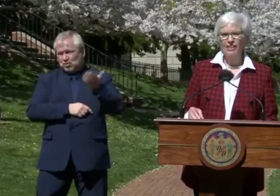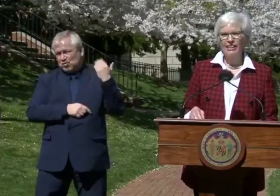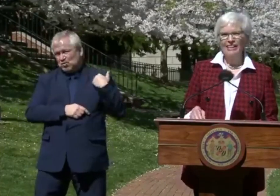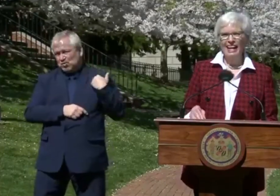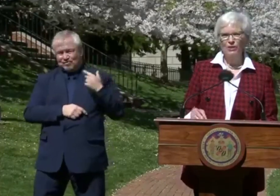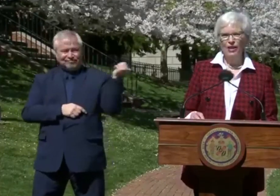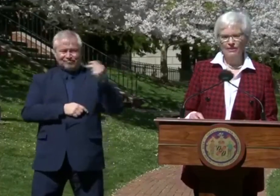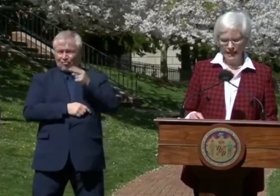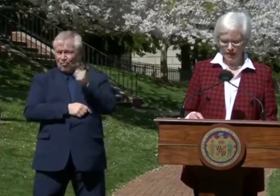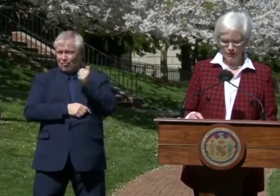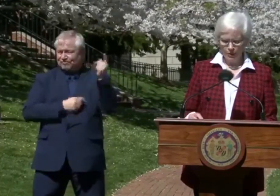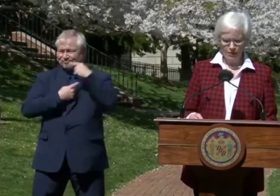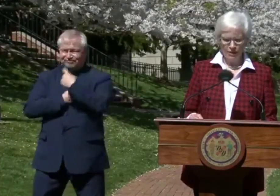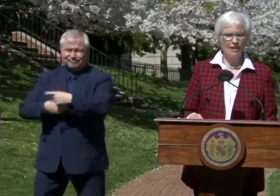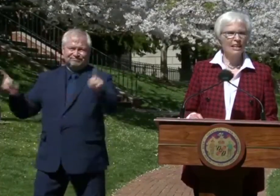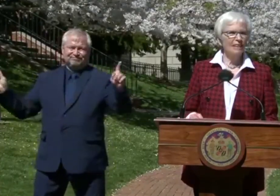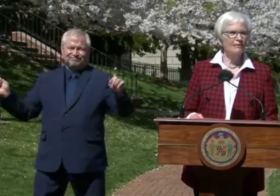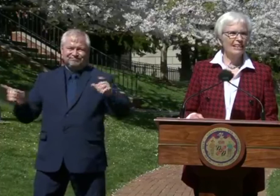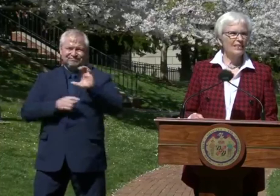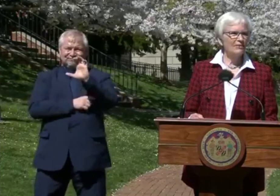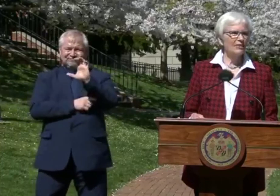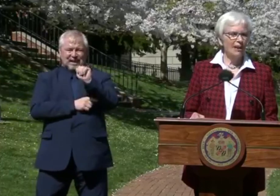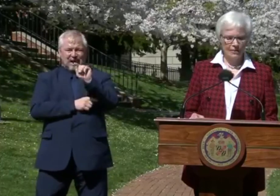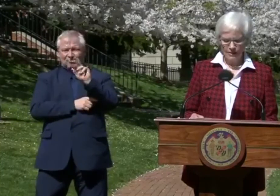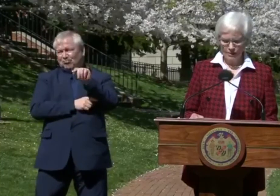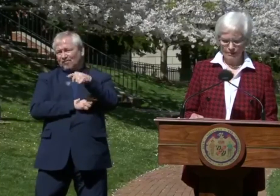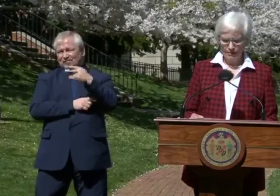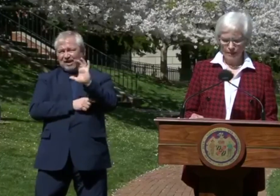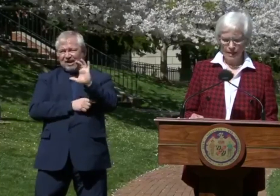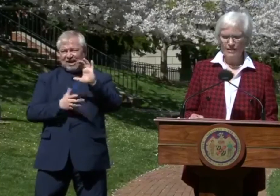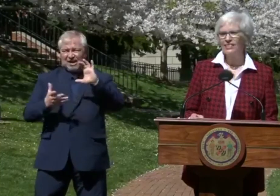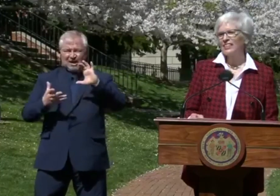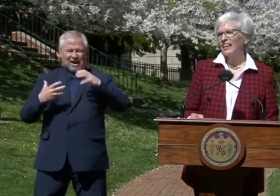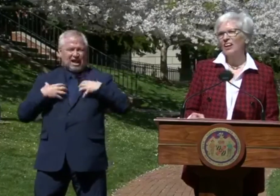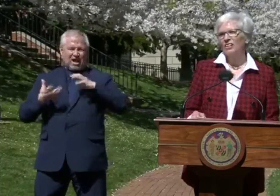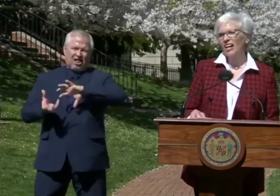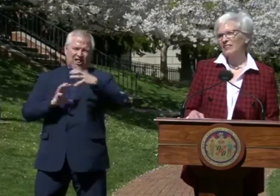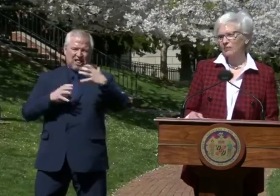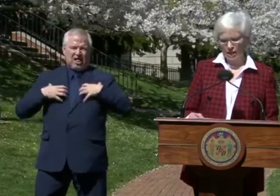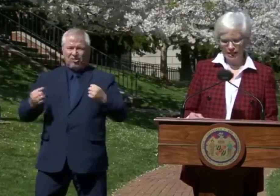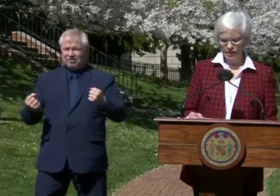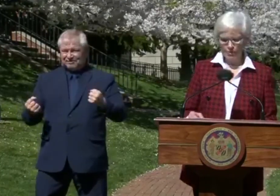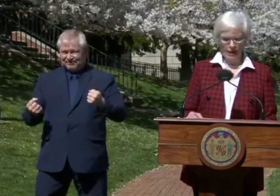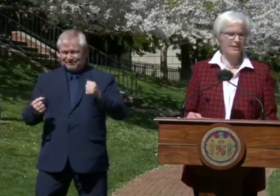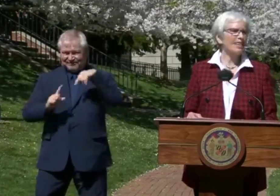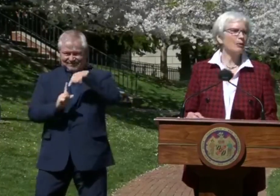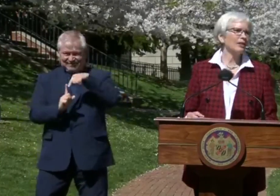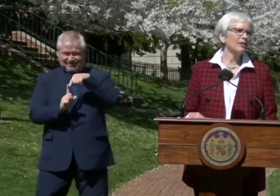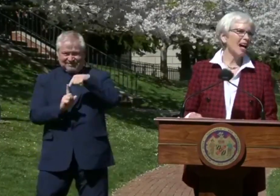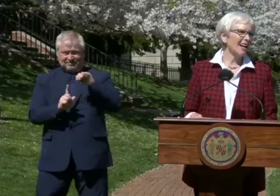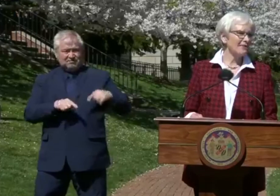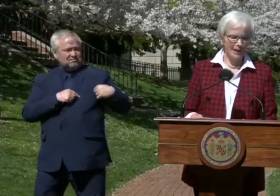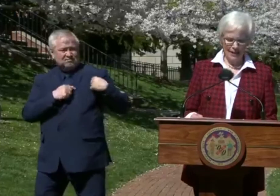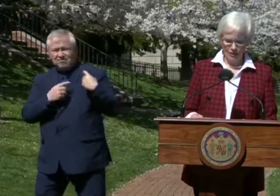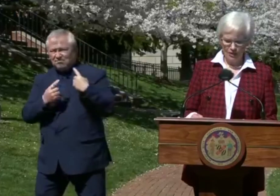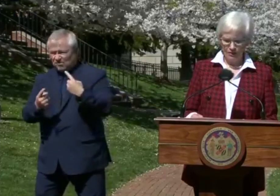to declare a catastrophic health emergency in face of this virus. Since then, our lives have changed in ways that we could